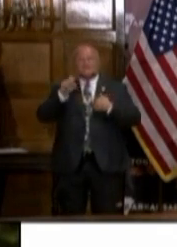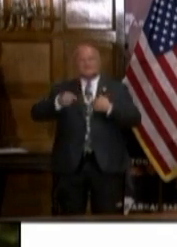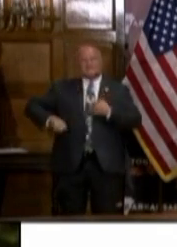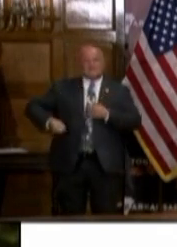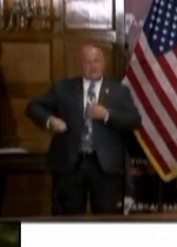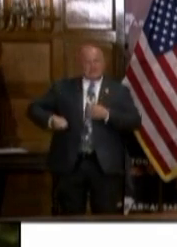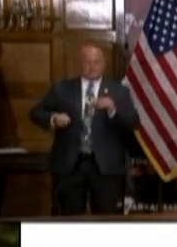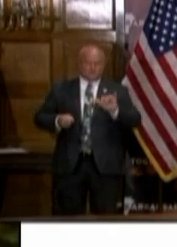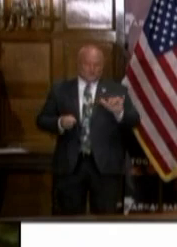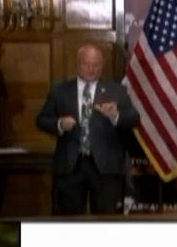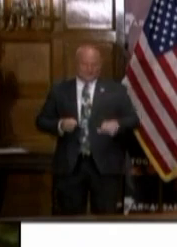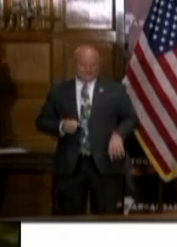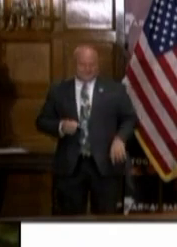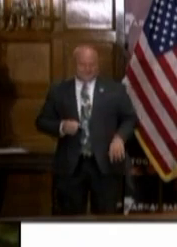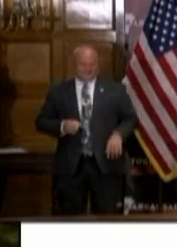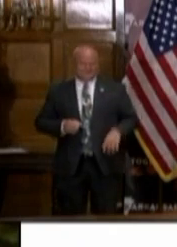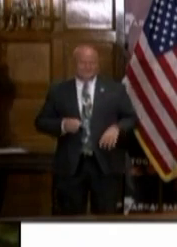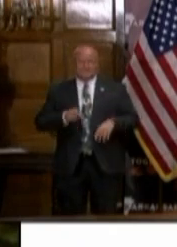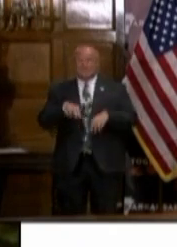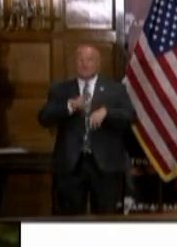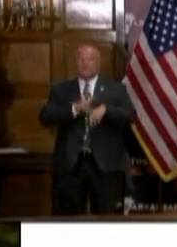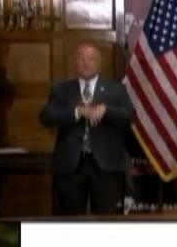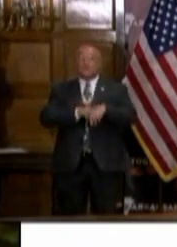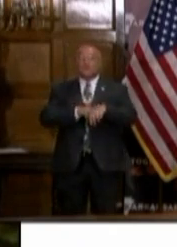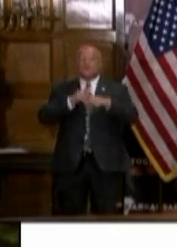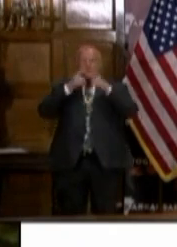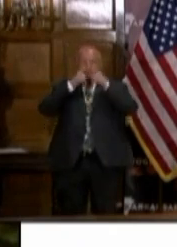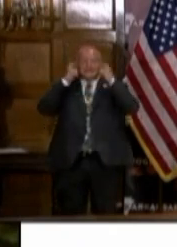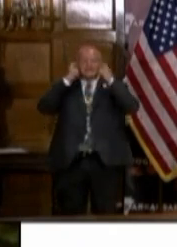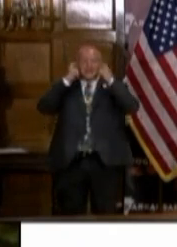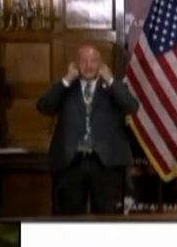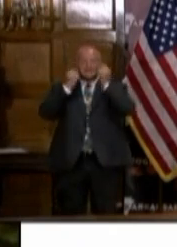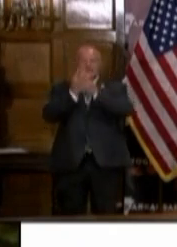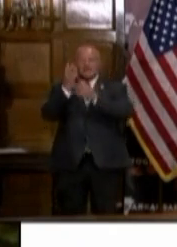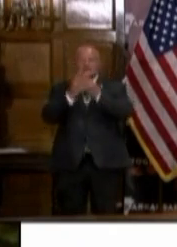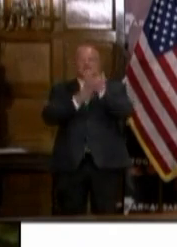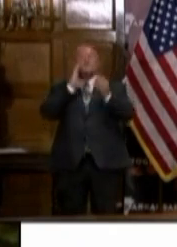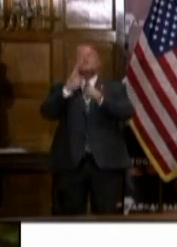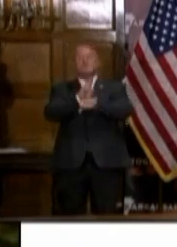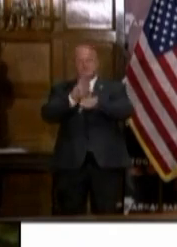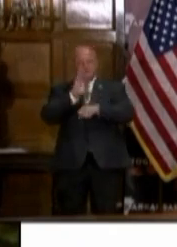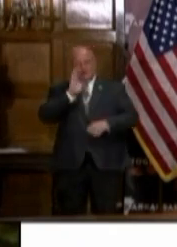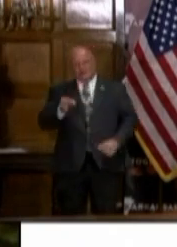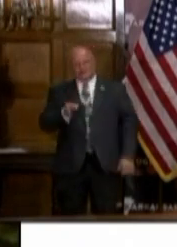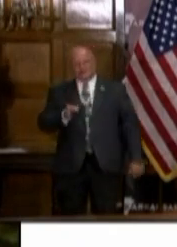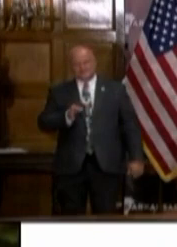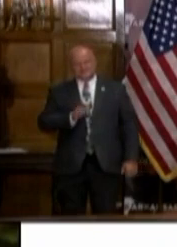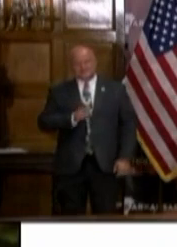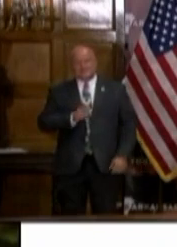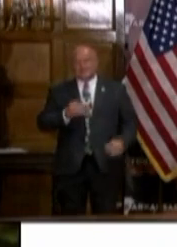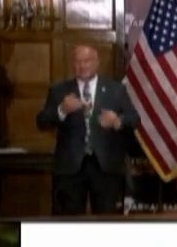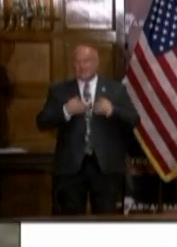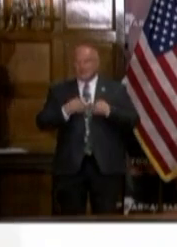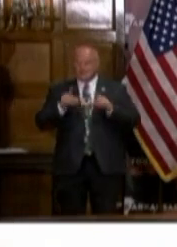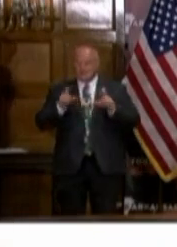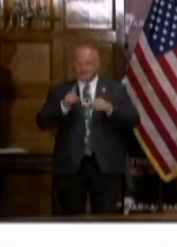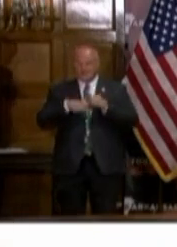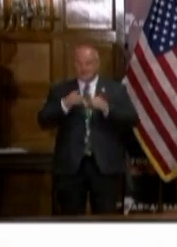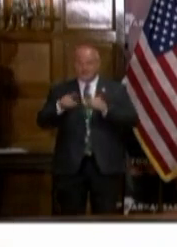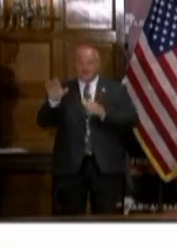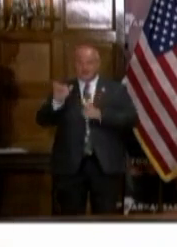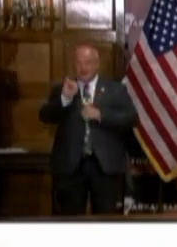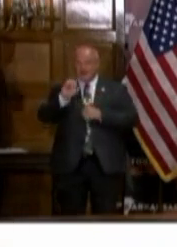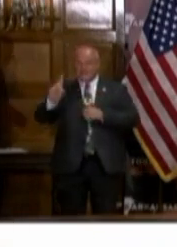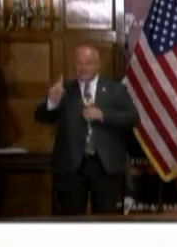satchel as well. Of course, face masks and gloves will be used. If you have any questions regarding